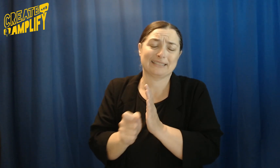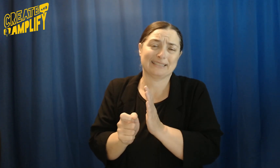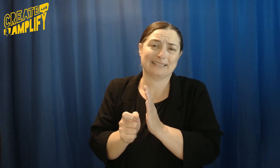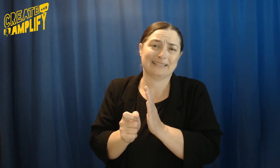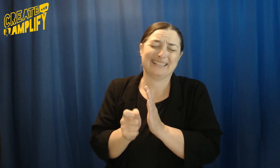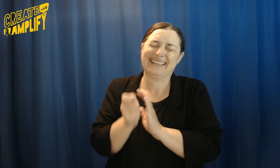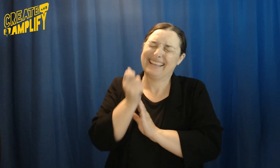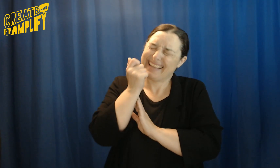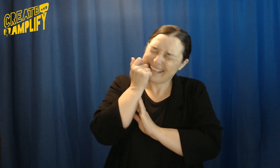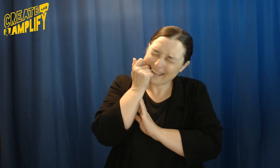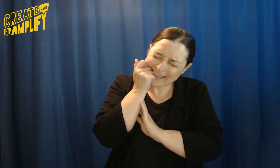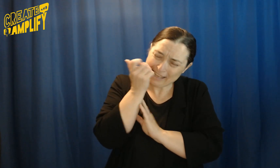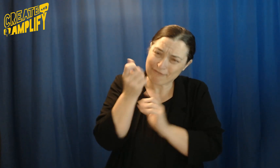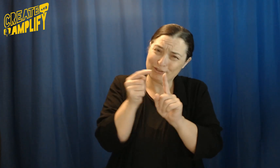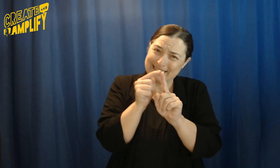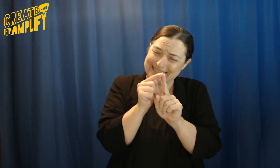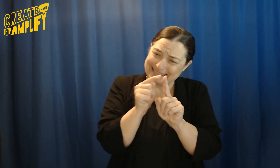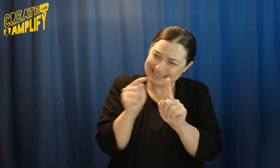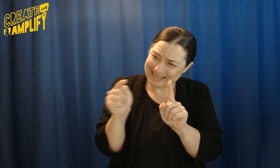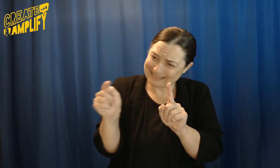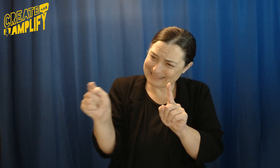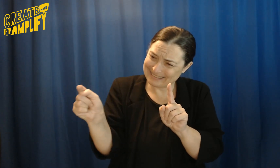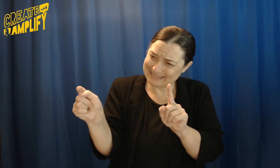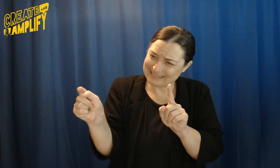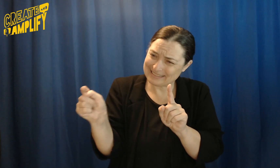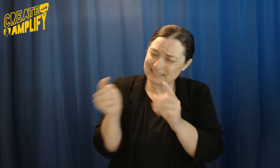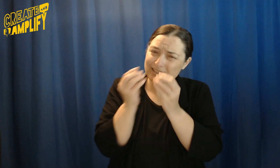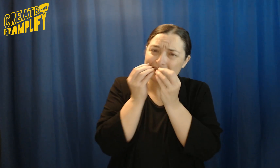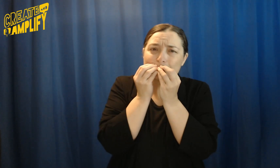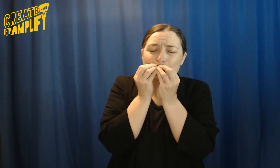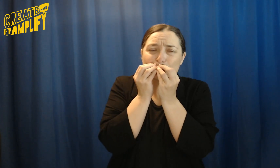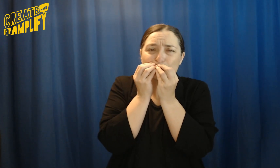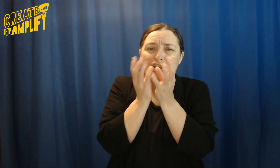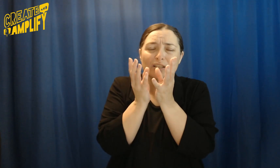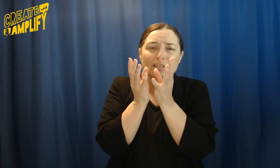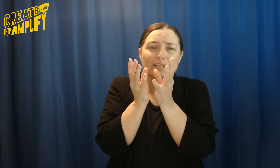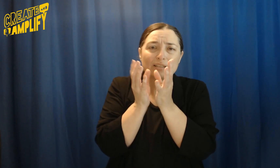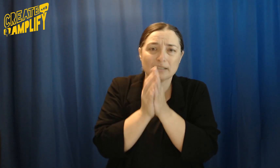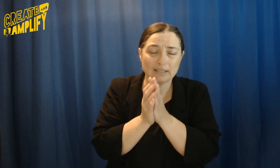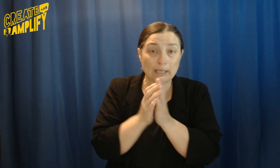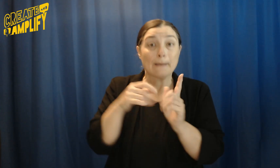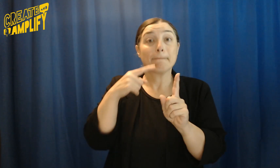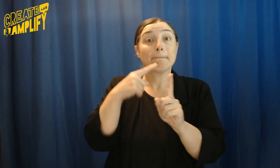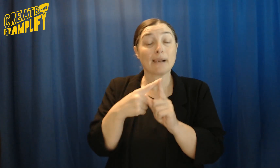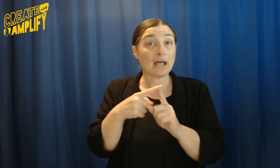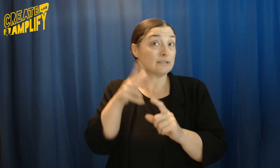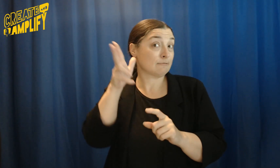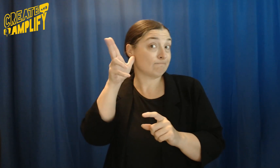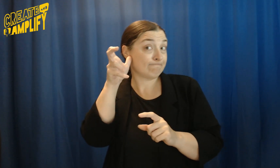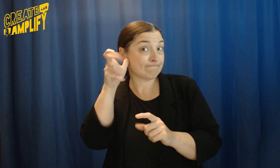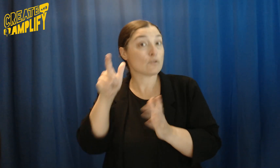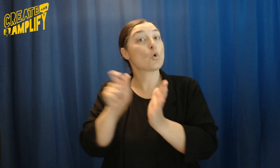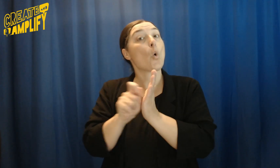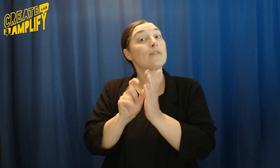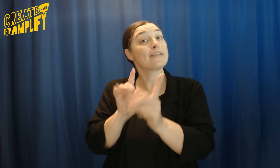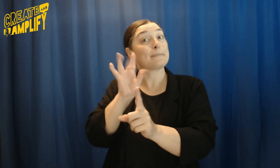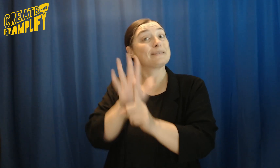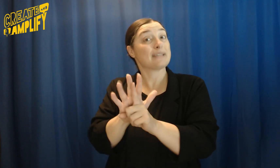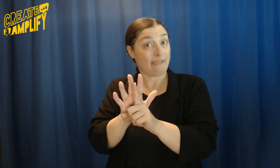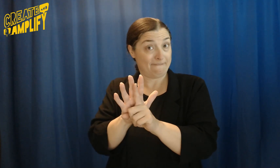Every sentence was something to savour, and read by the author as well. So I treasured that time spent together with